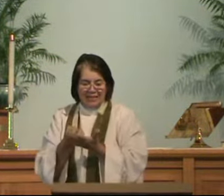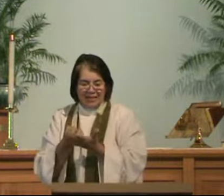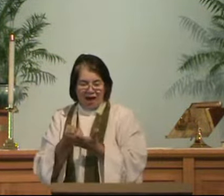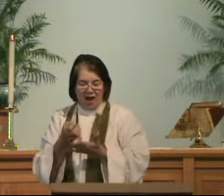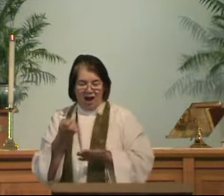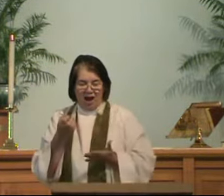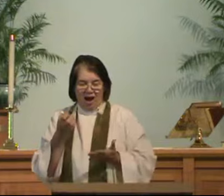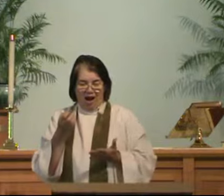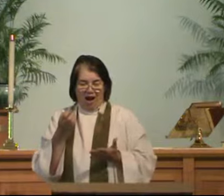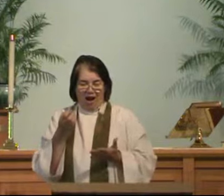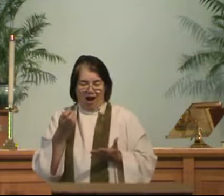evidence